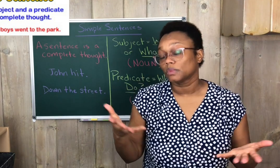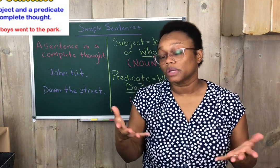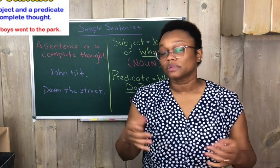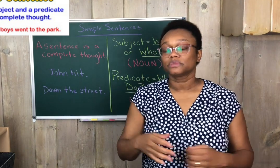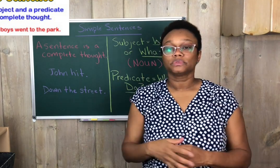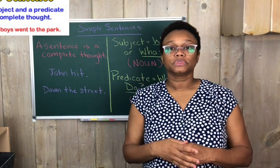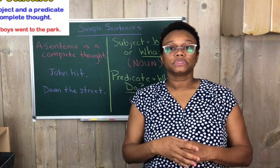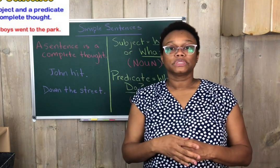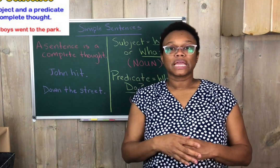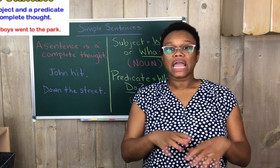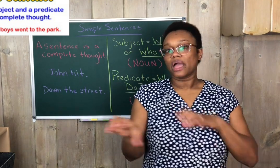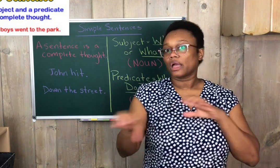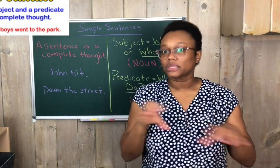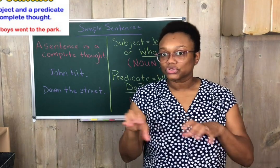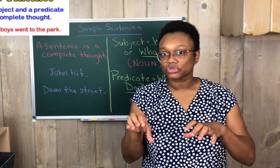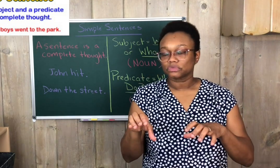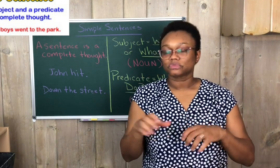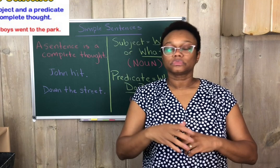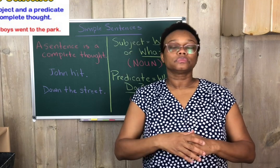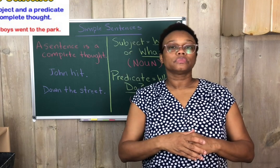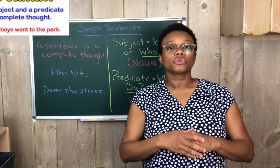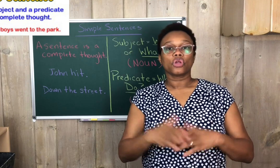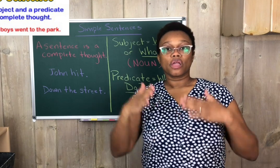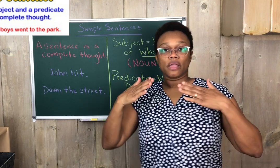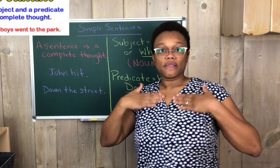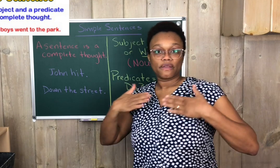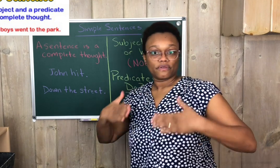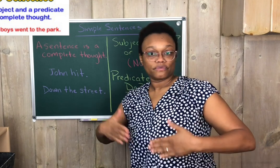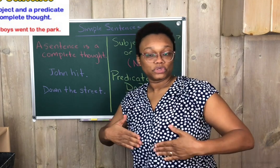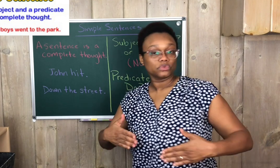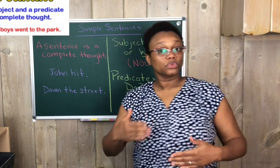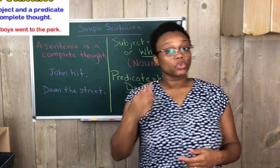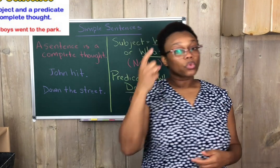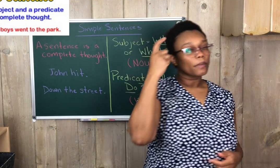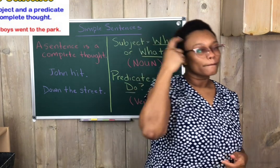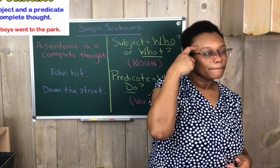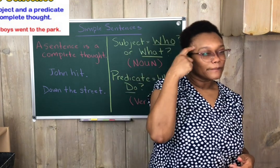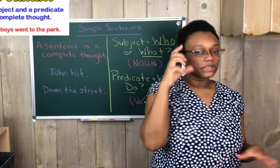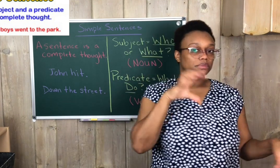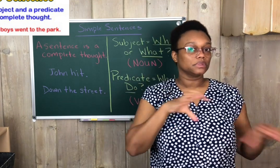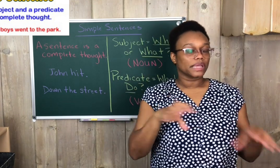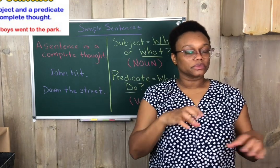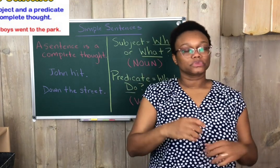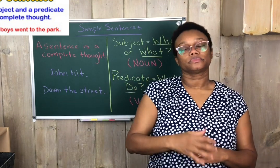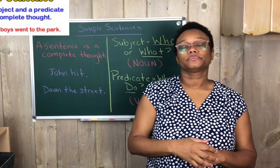are actions, either physical or mental actions.